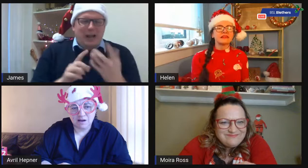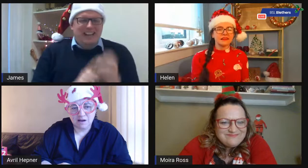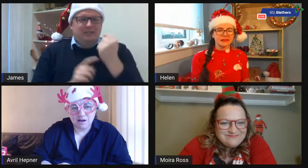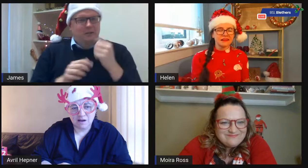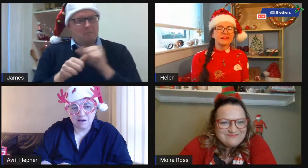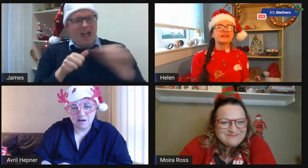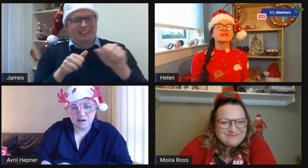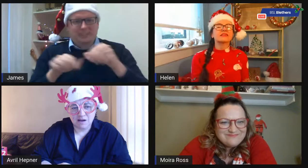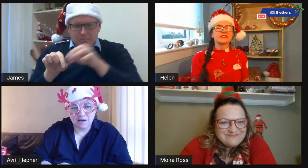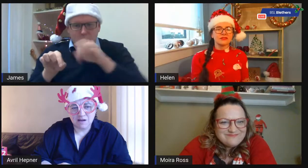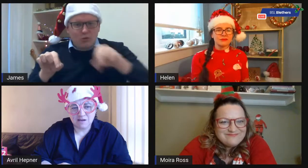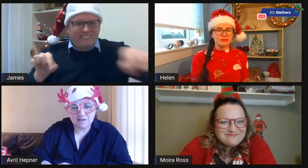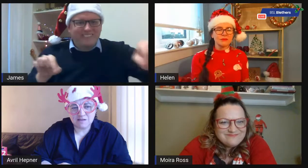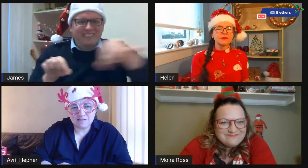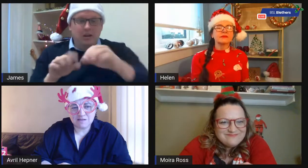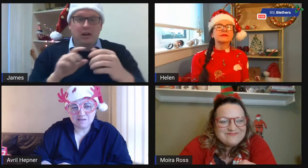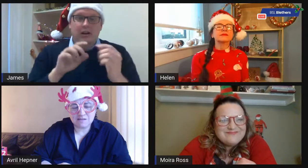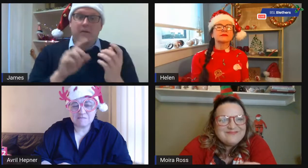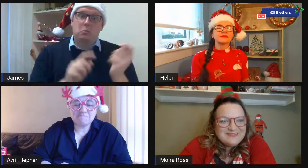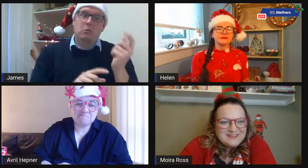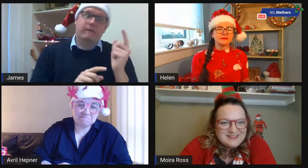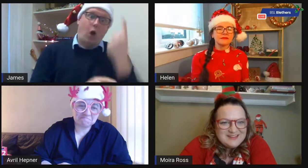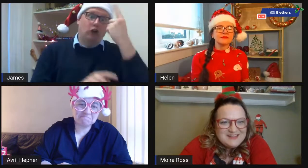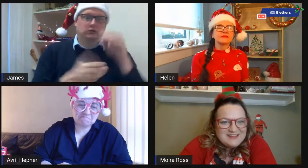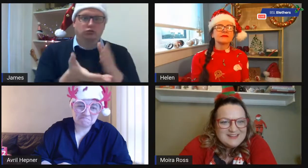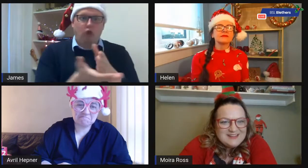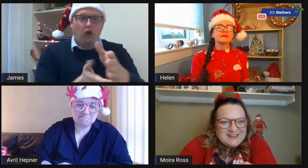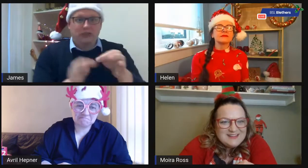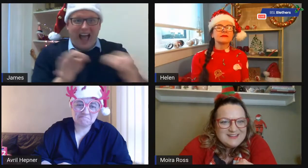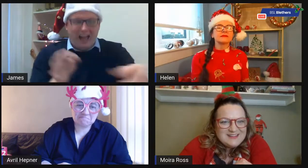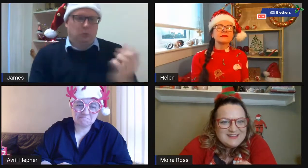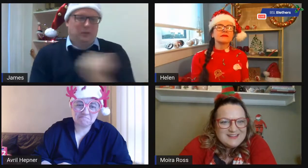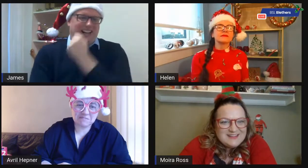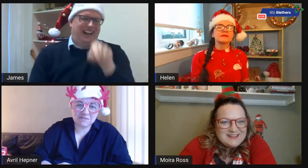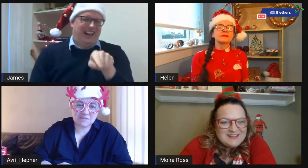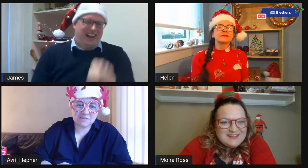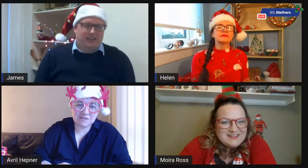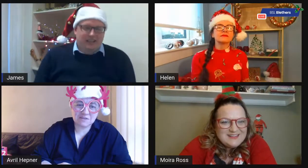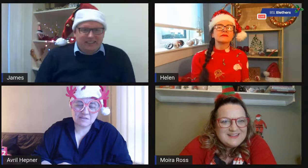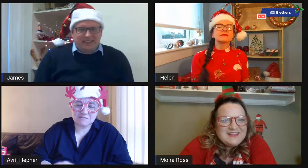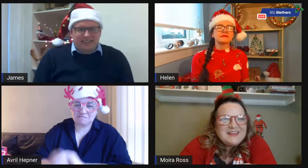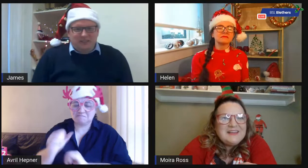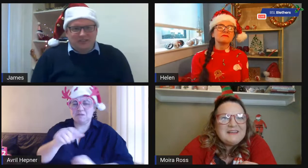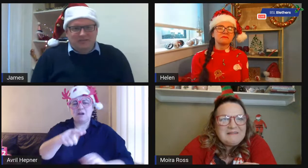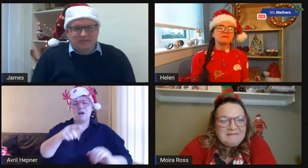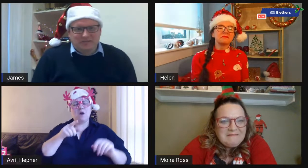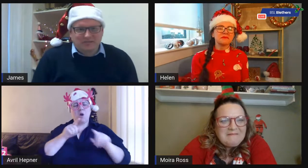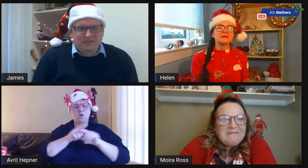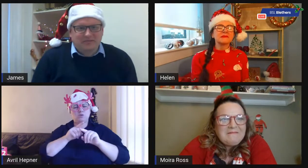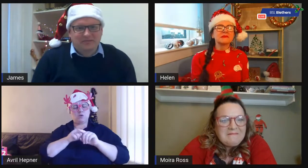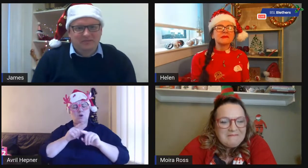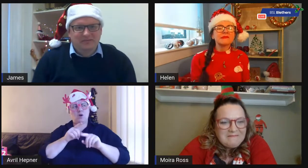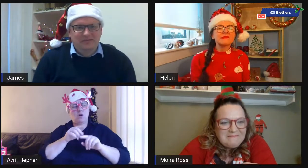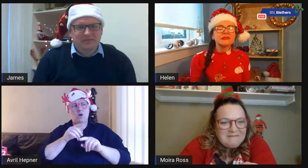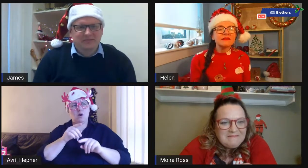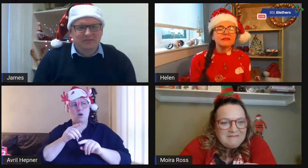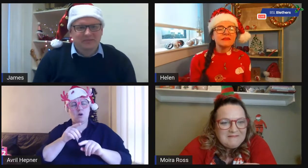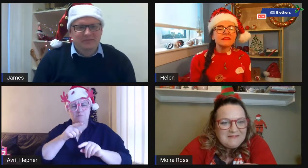And you need to try the best that you can to try and get around the board, and the first one to get to the end's the winner.